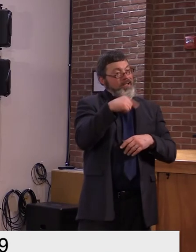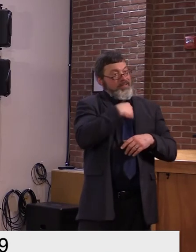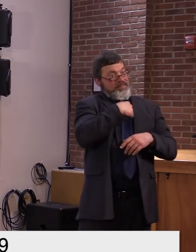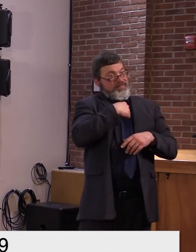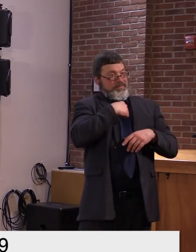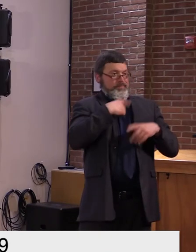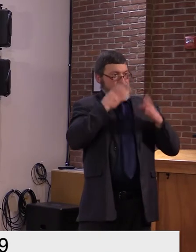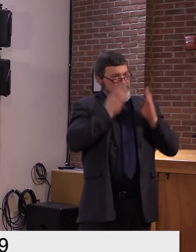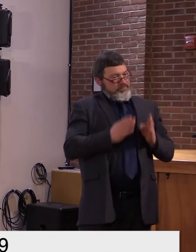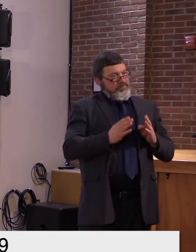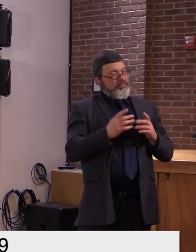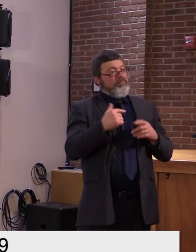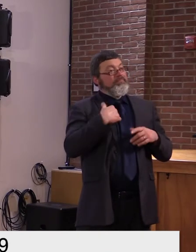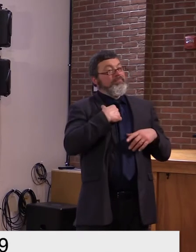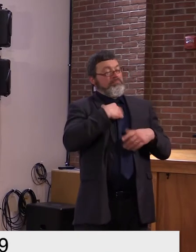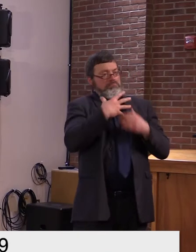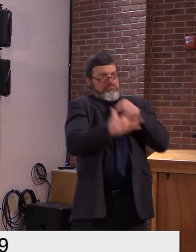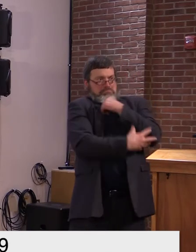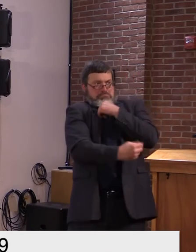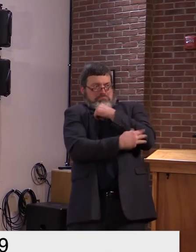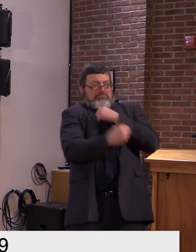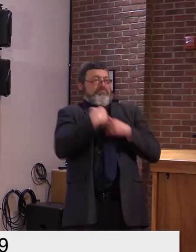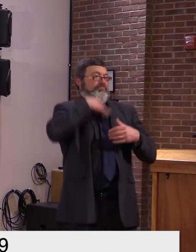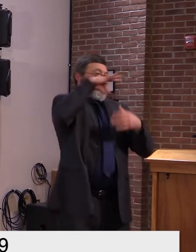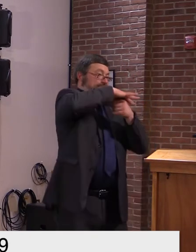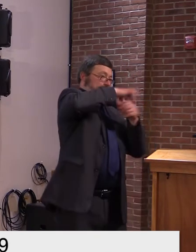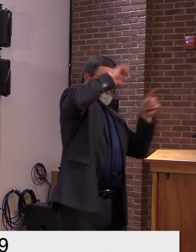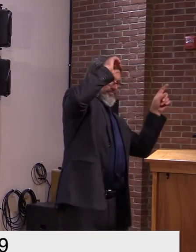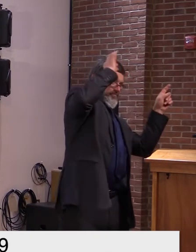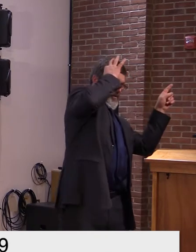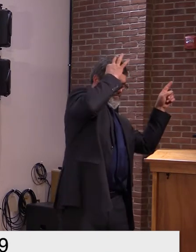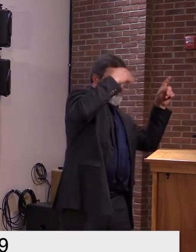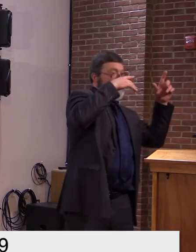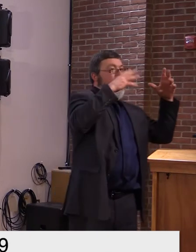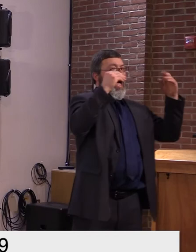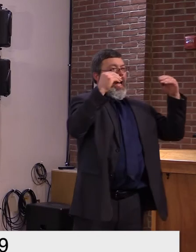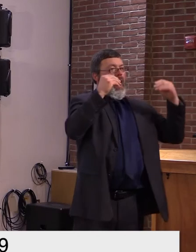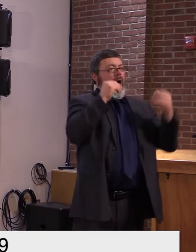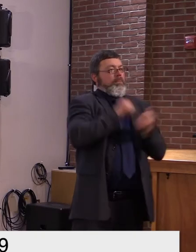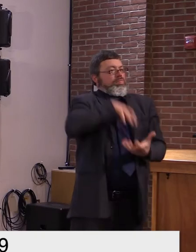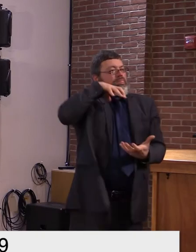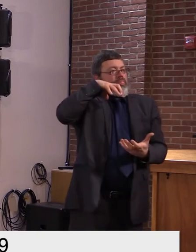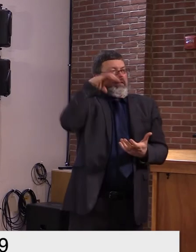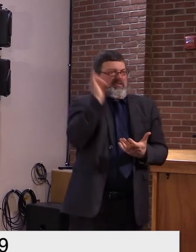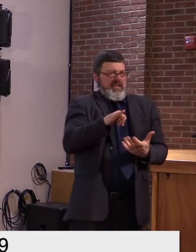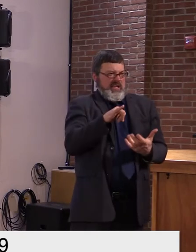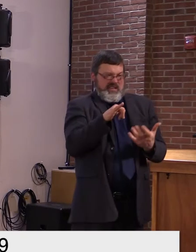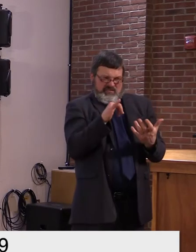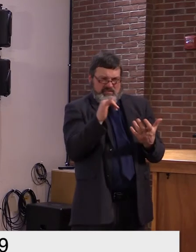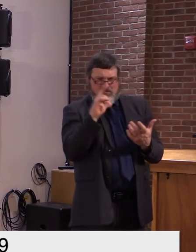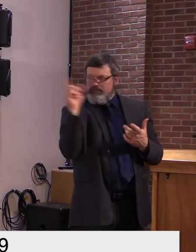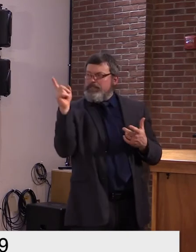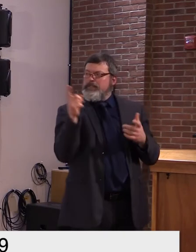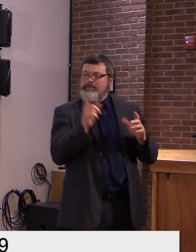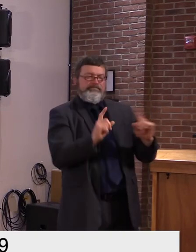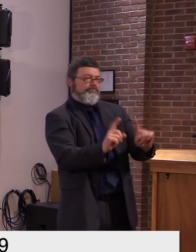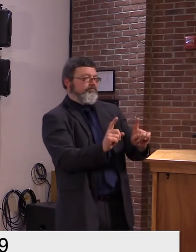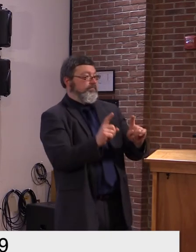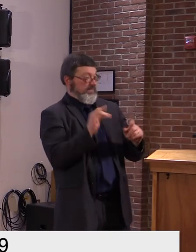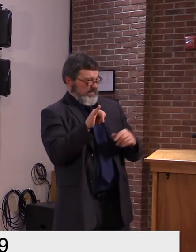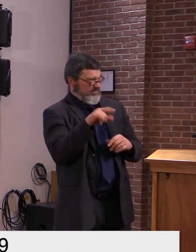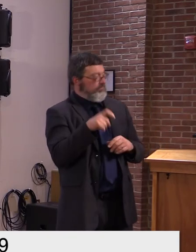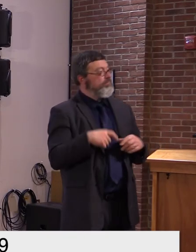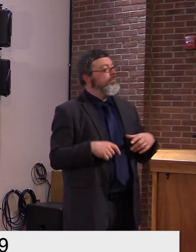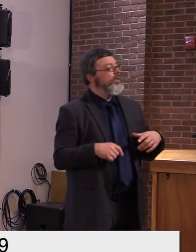file financial disclosures. We also have to report every month any stock transactions that may take place. I've pledged